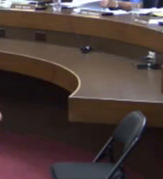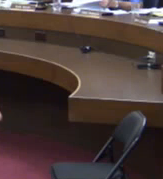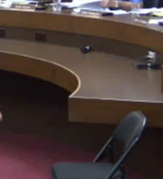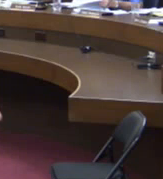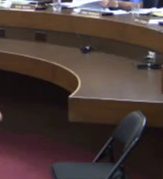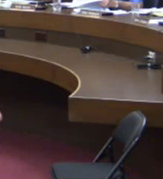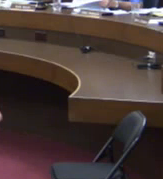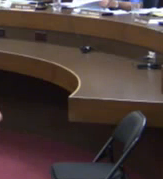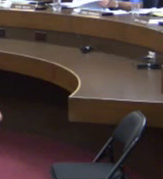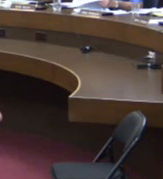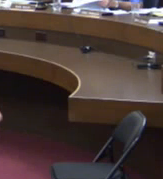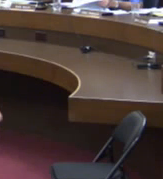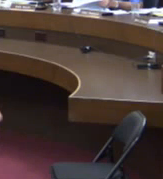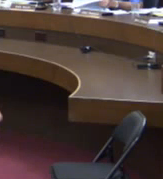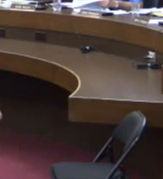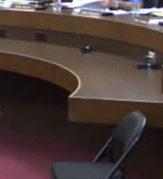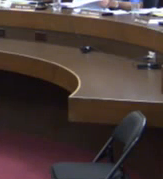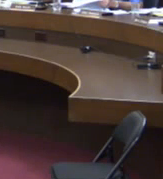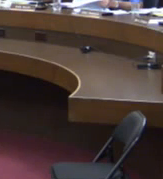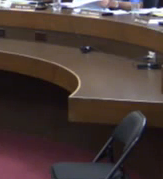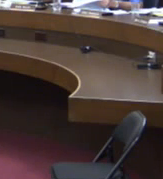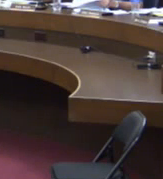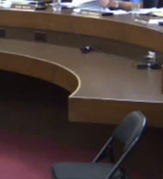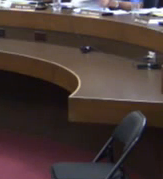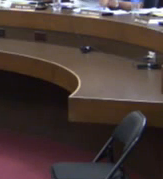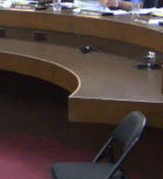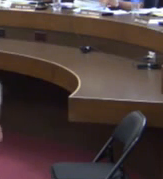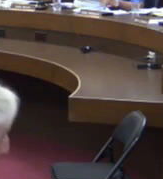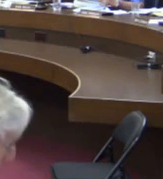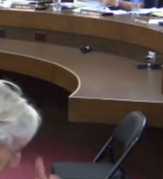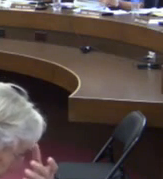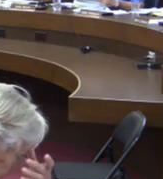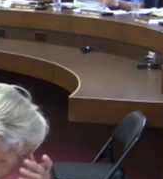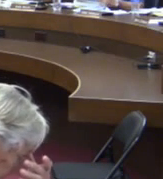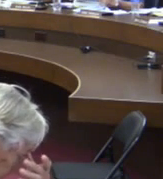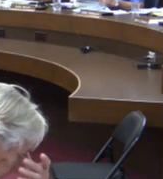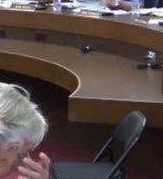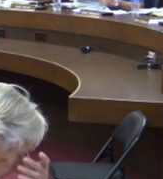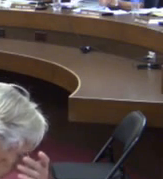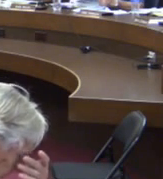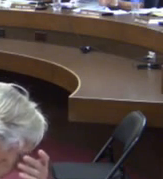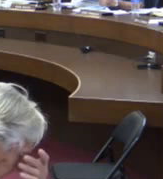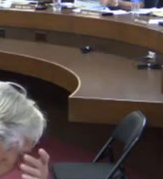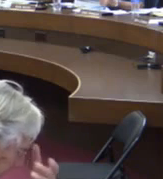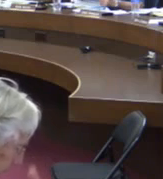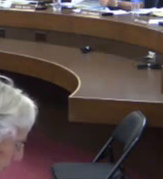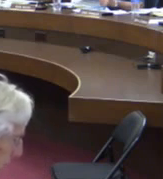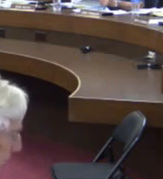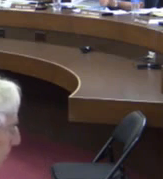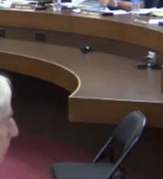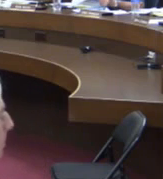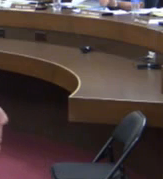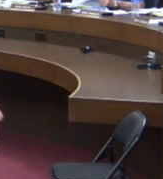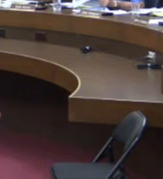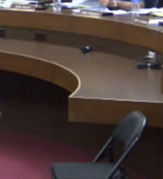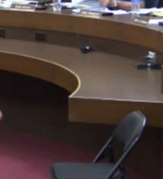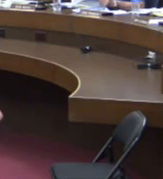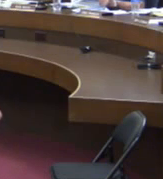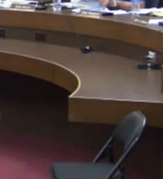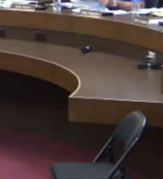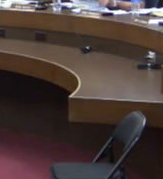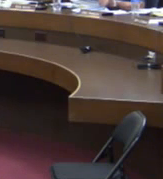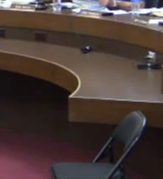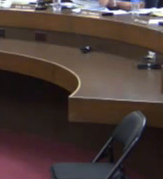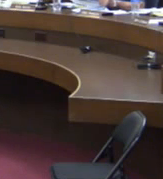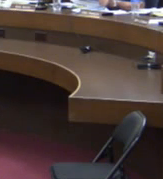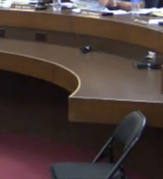same. So. And then I won't go great detail here, but what we've tried to do is pull ag instruction